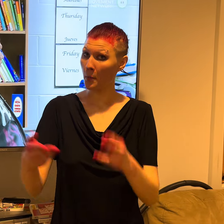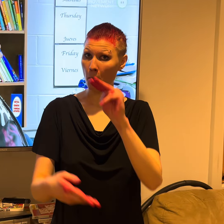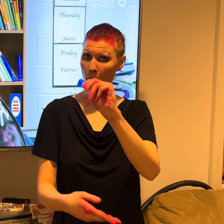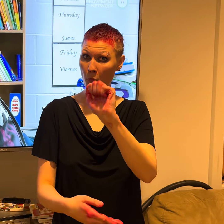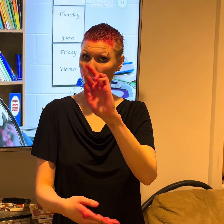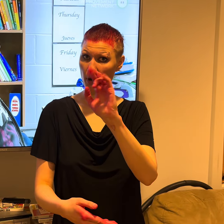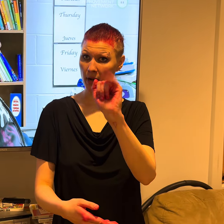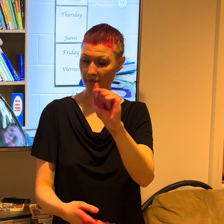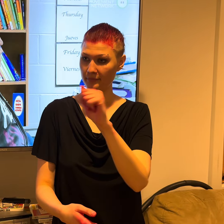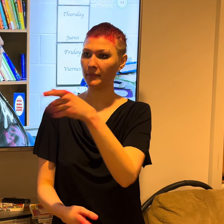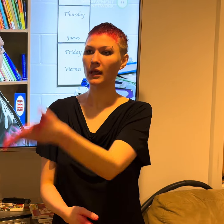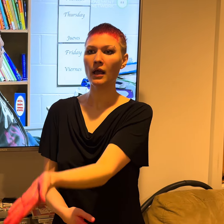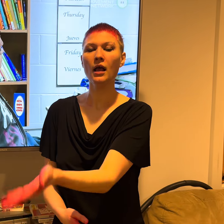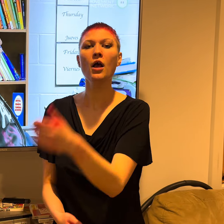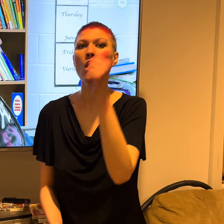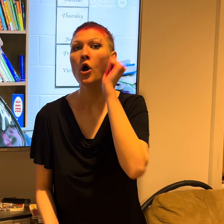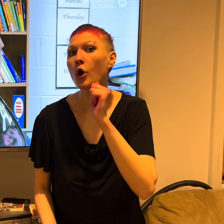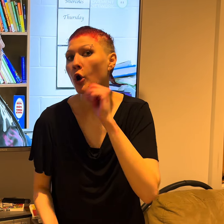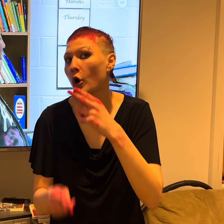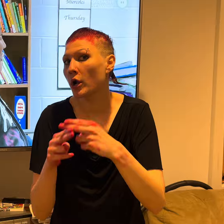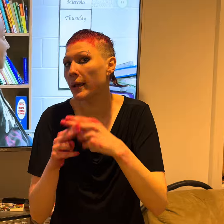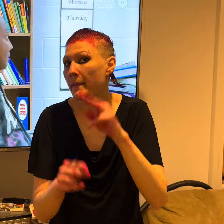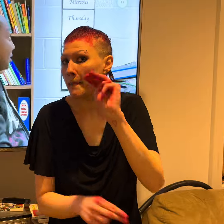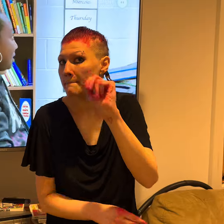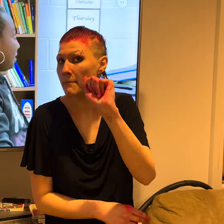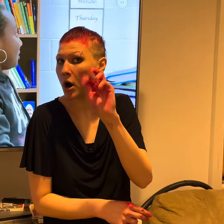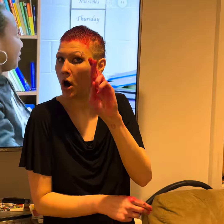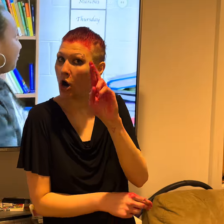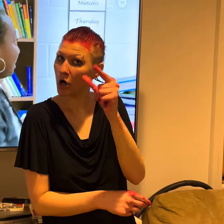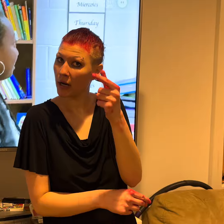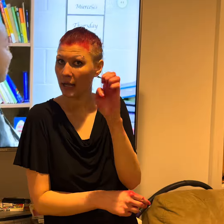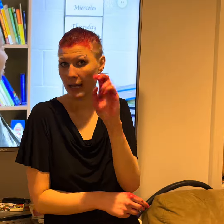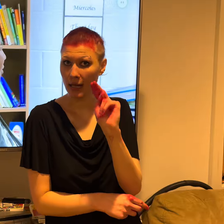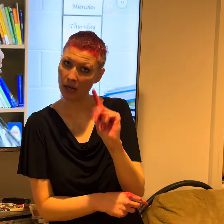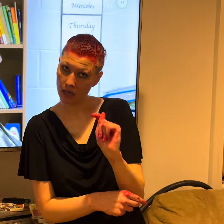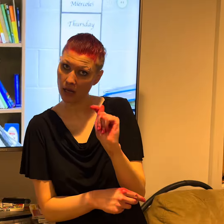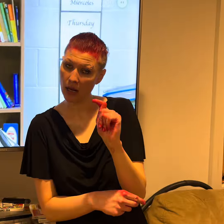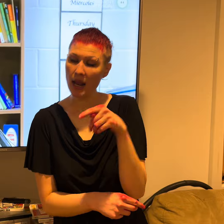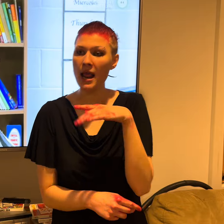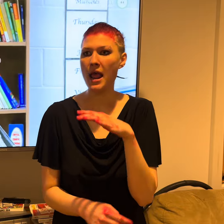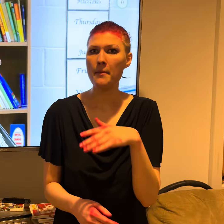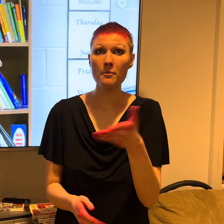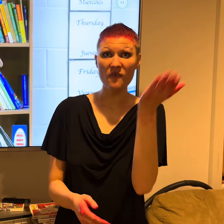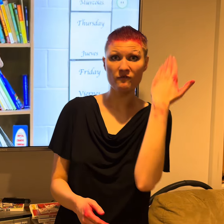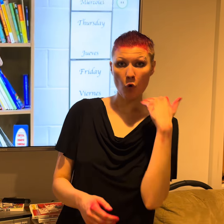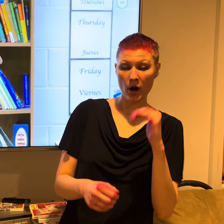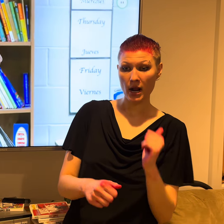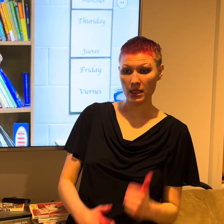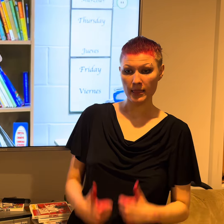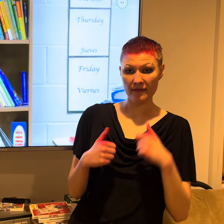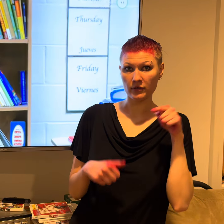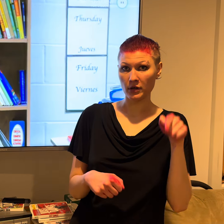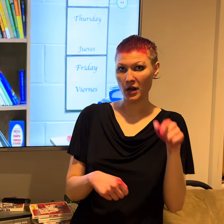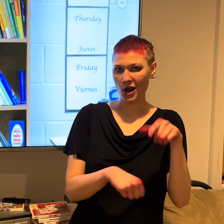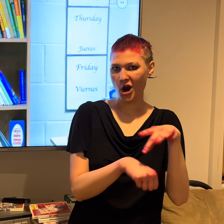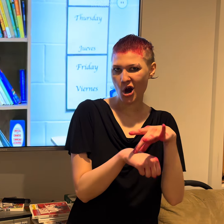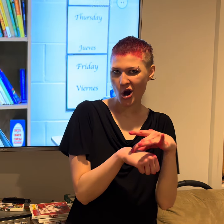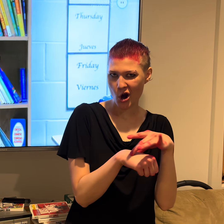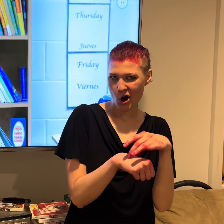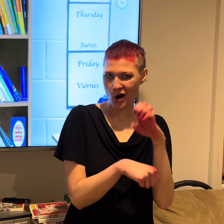named Margaret, and she used to live on Earth, but her family moved to Venus, and she told her classmates that the sun was going to come out